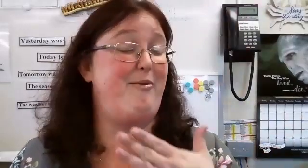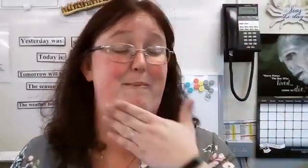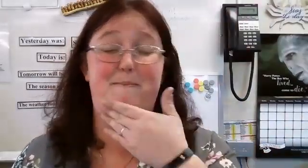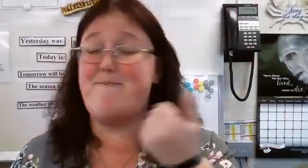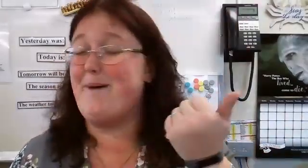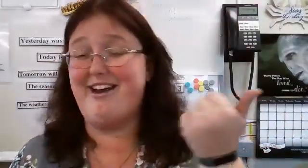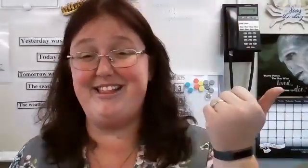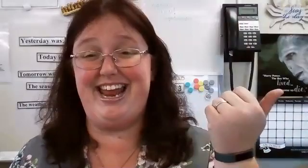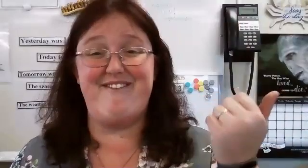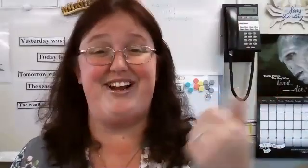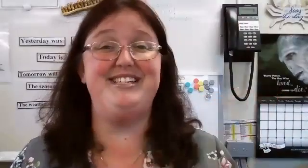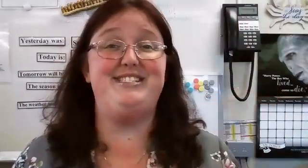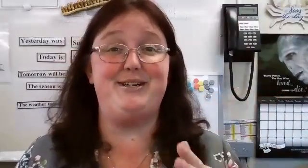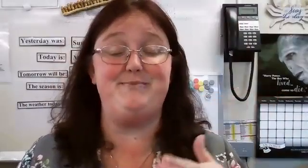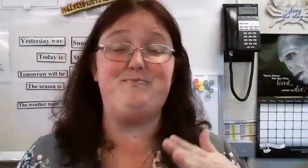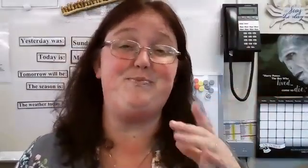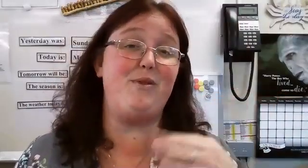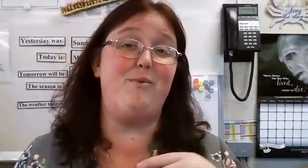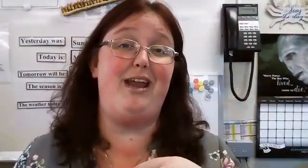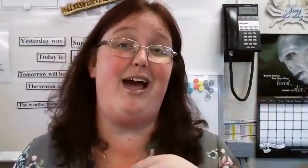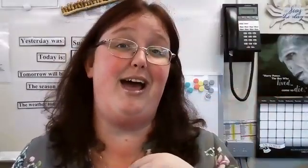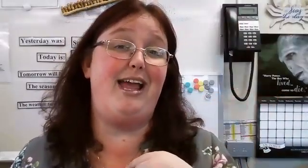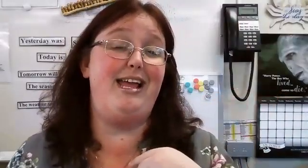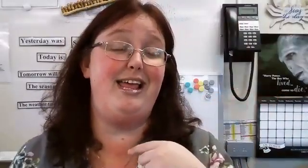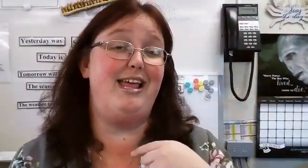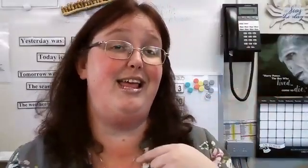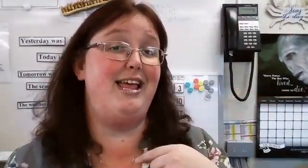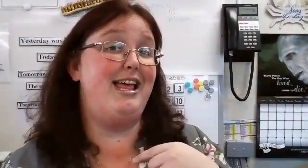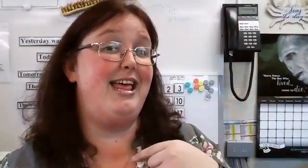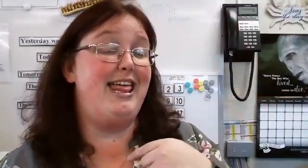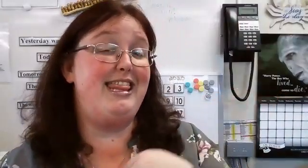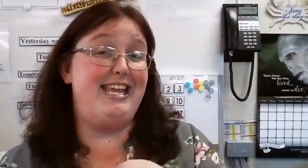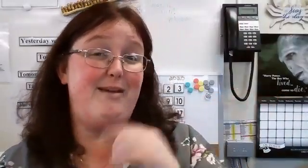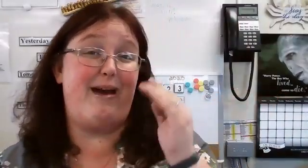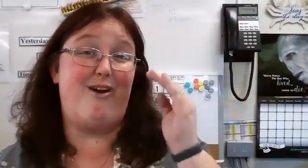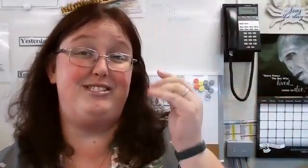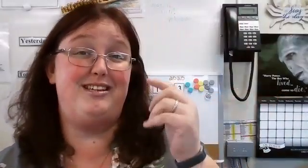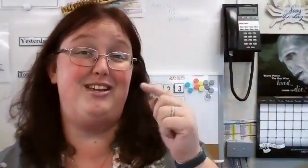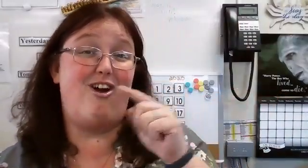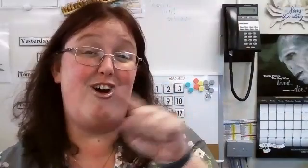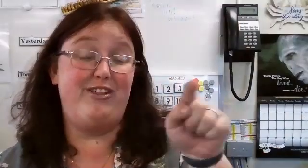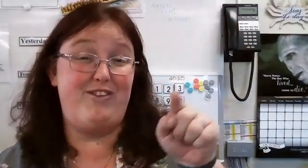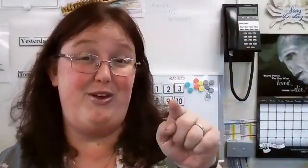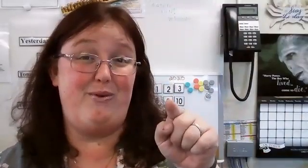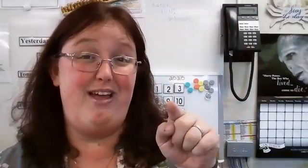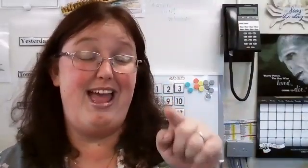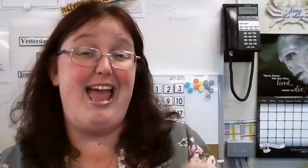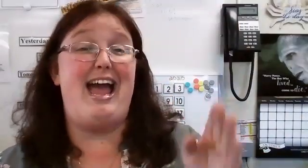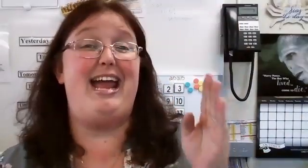be better than ever. So when I think about all of you and